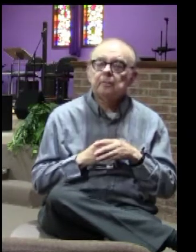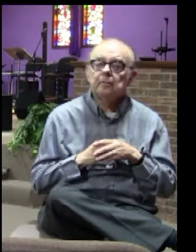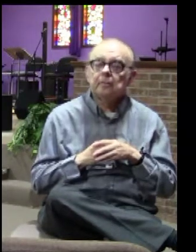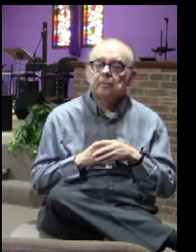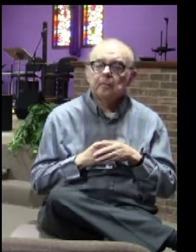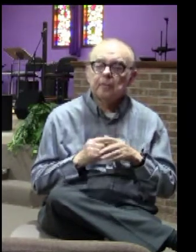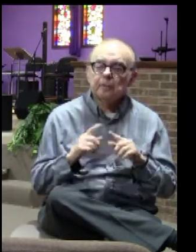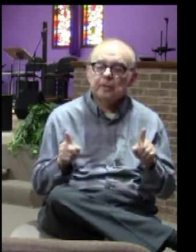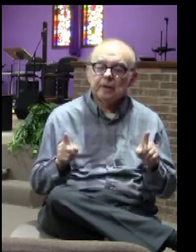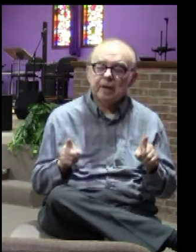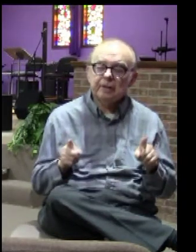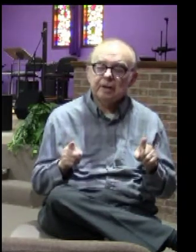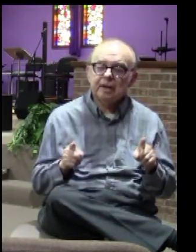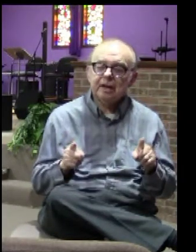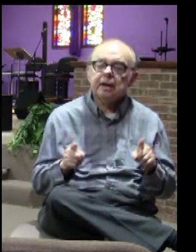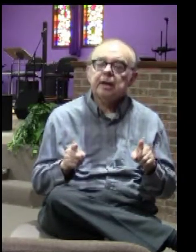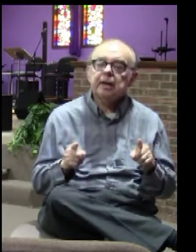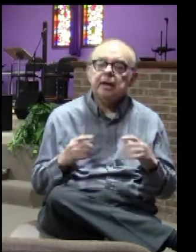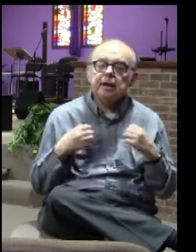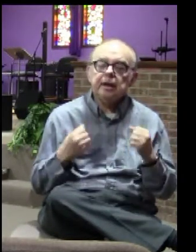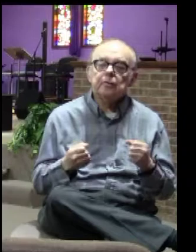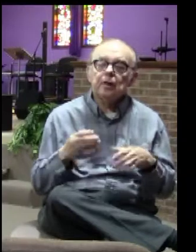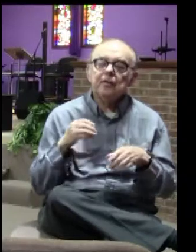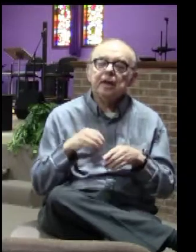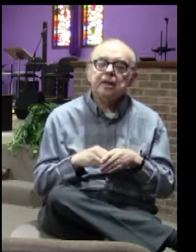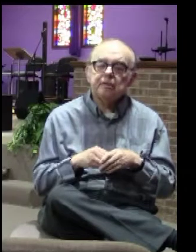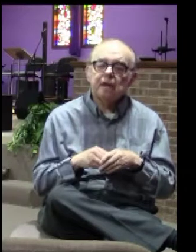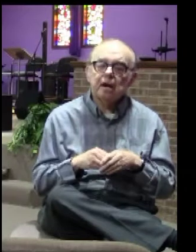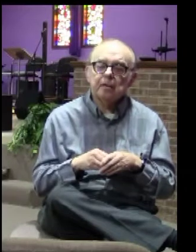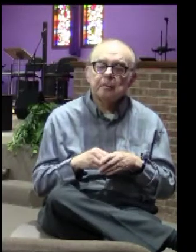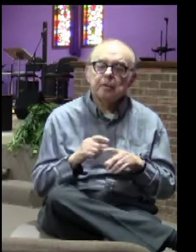but they haven't healed on the inside.